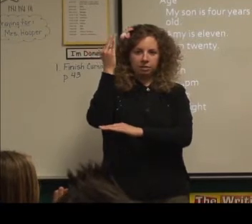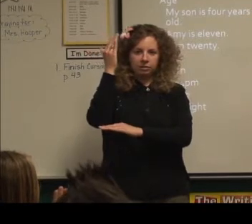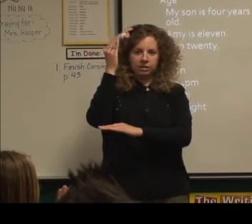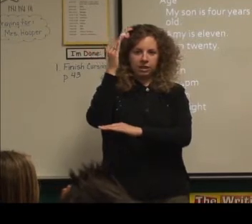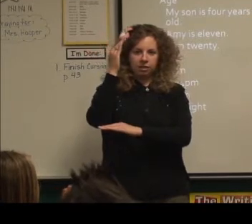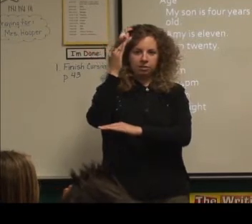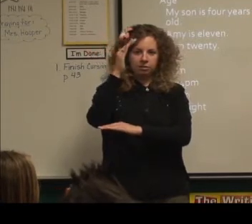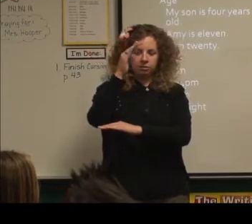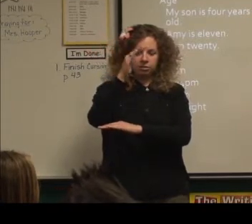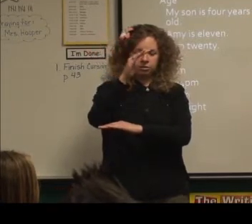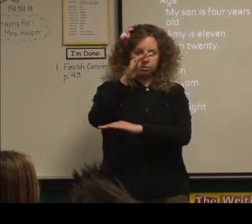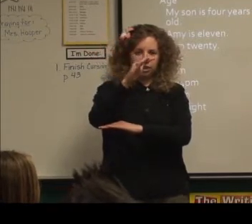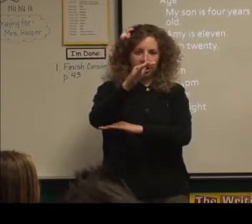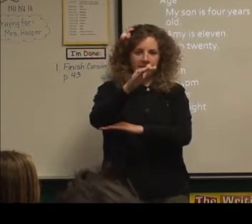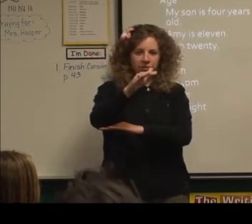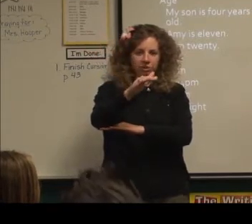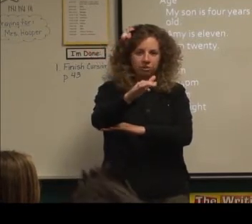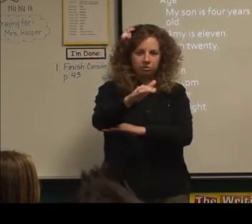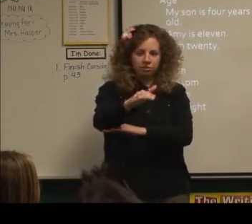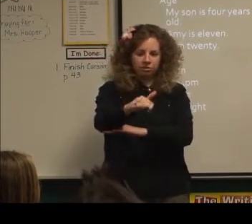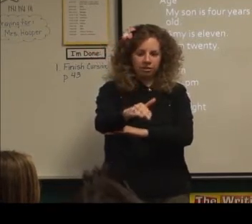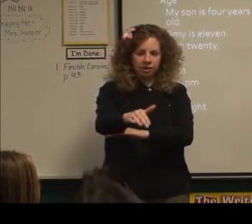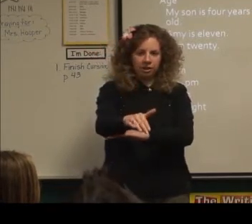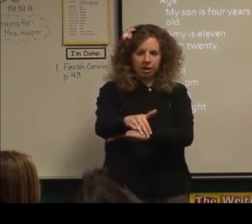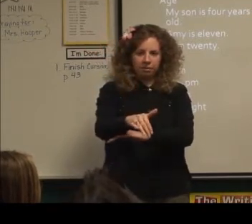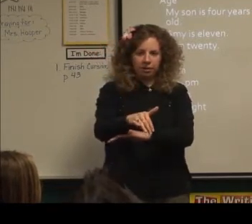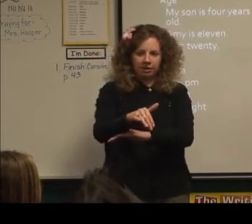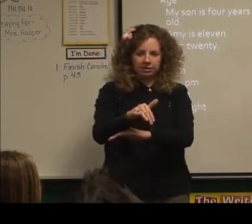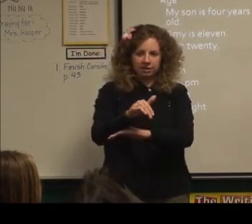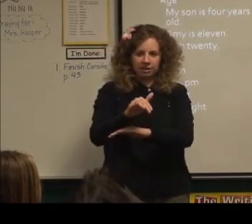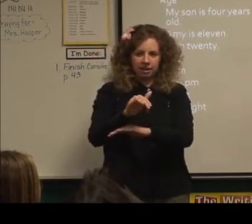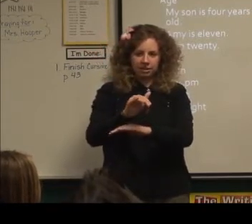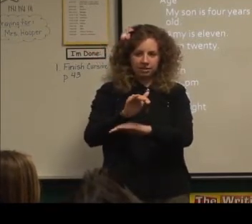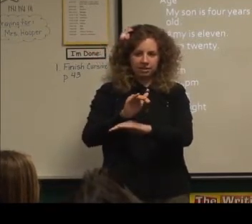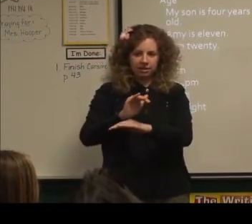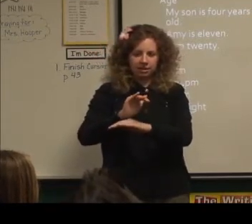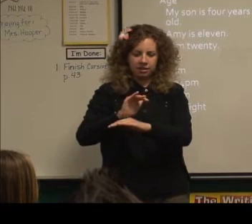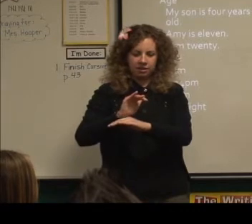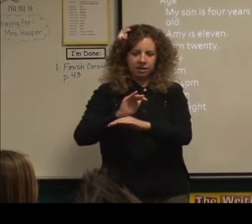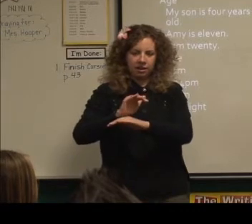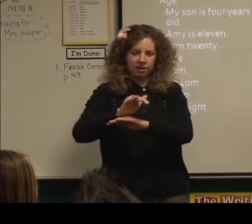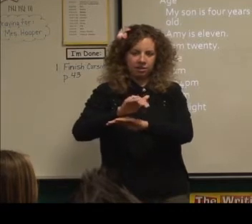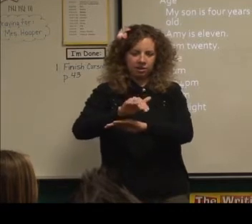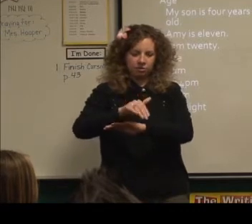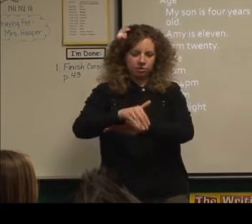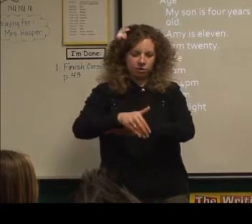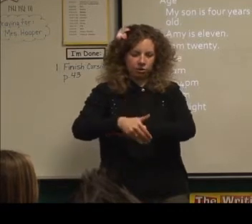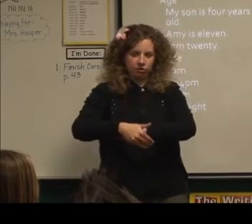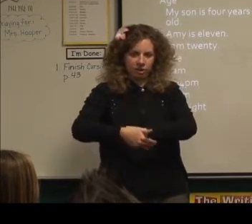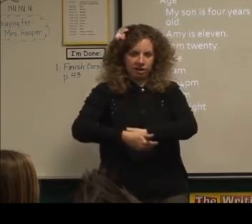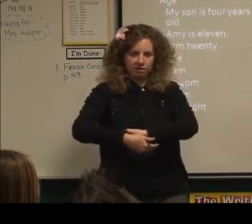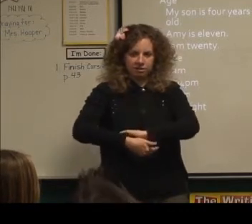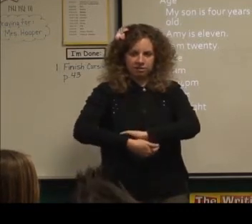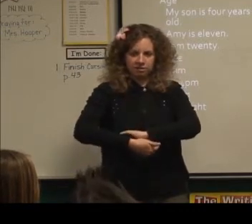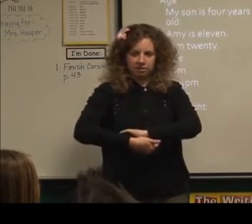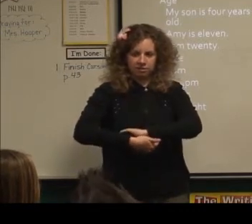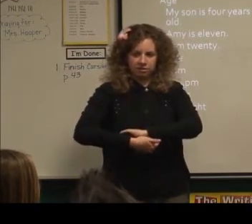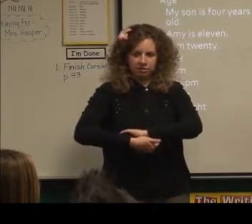goes down to afternoon, and back to night, and then it goes to overnight.